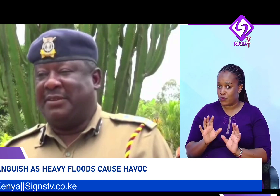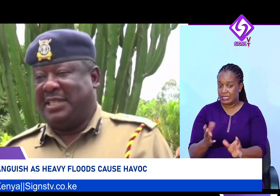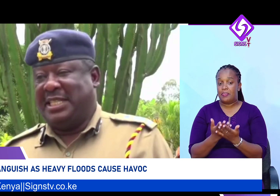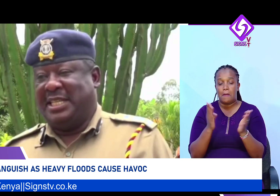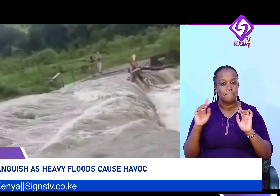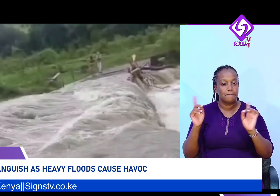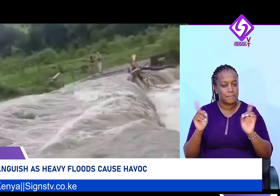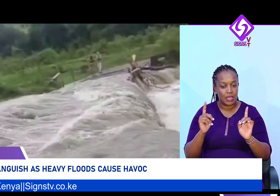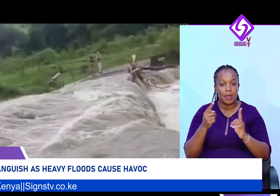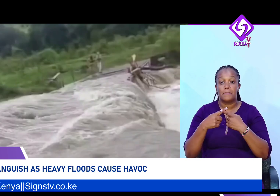safety.